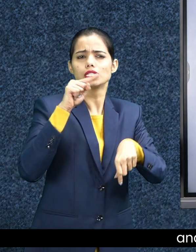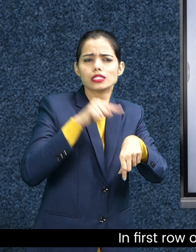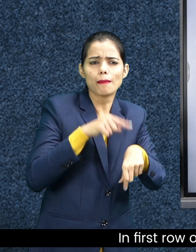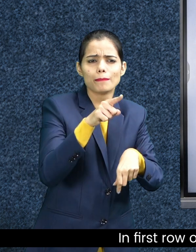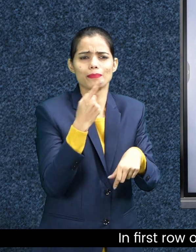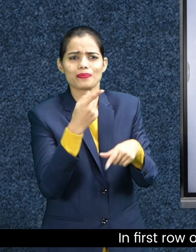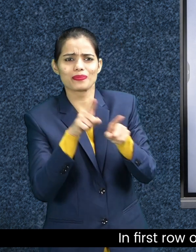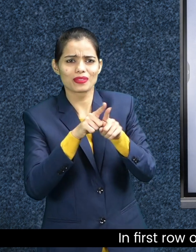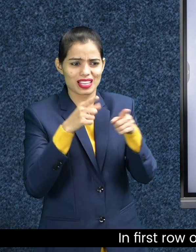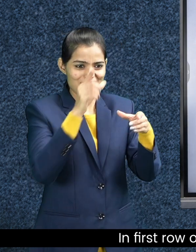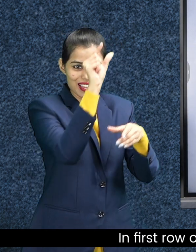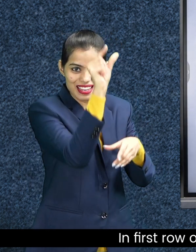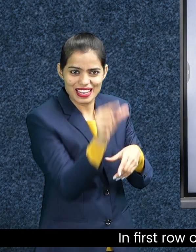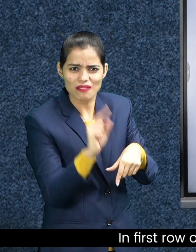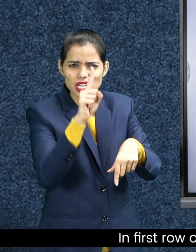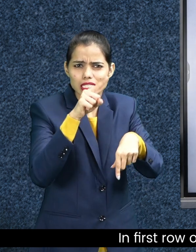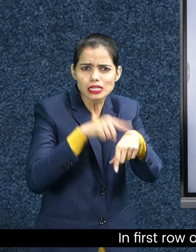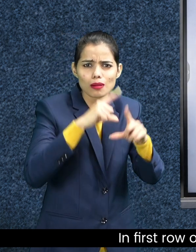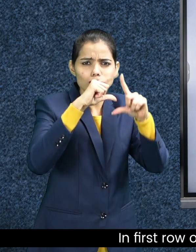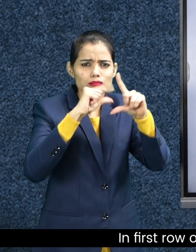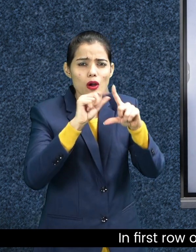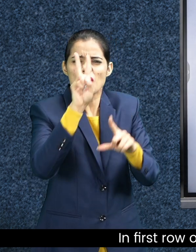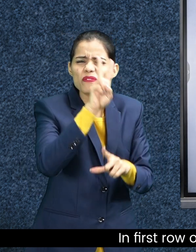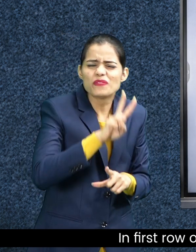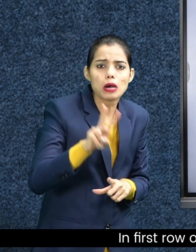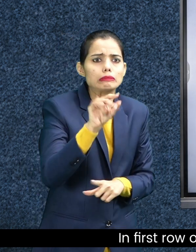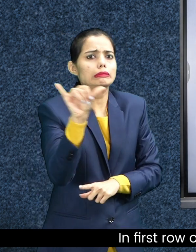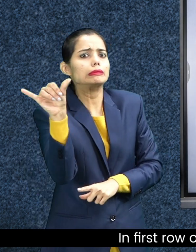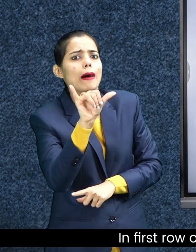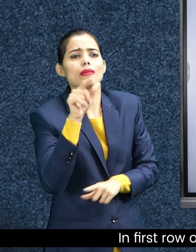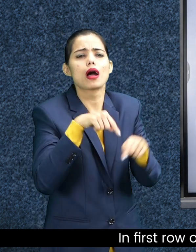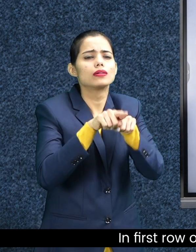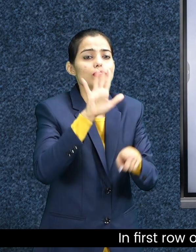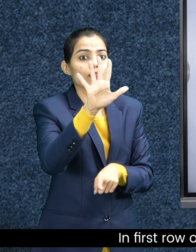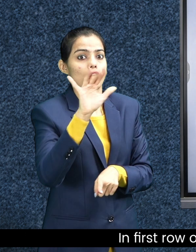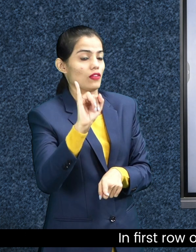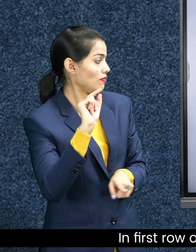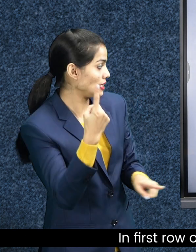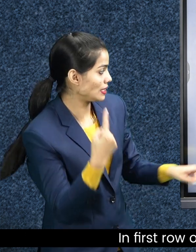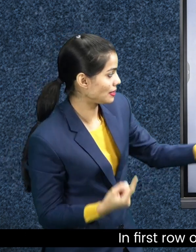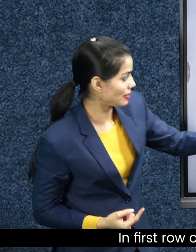In first row of cumulative frequency, the value is same, that is 56.